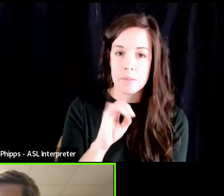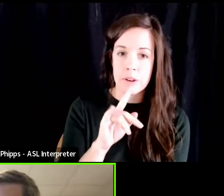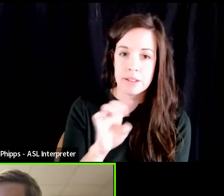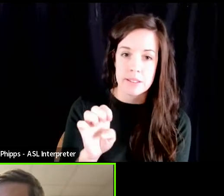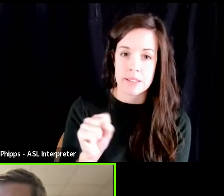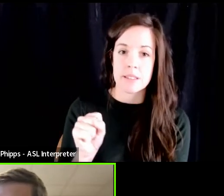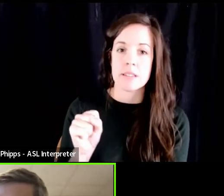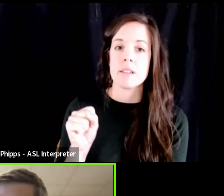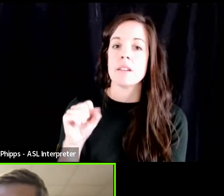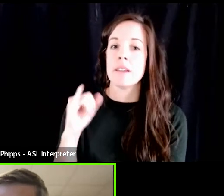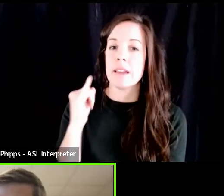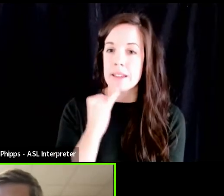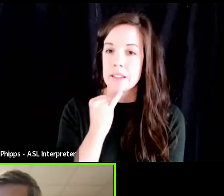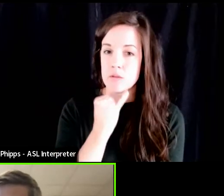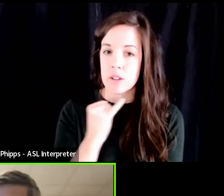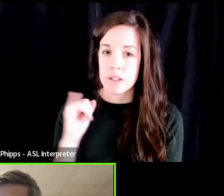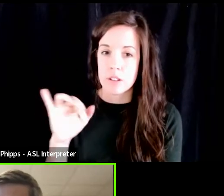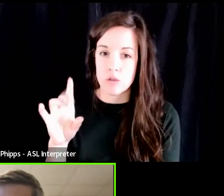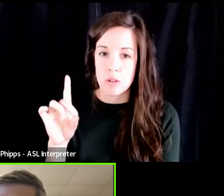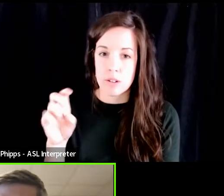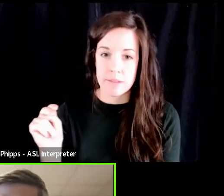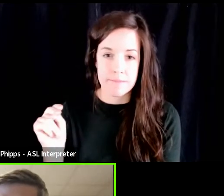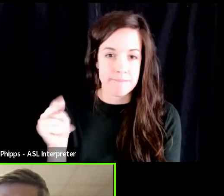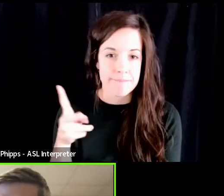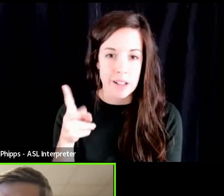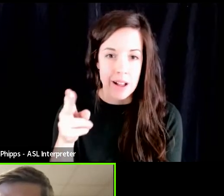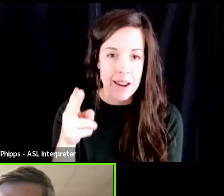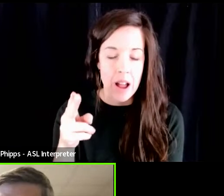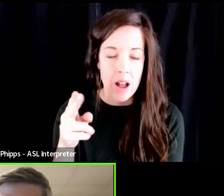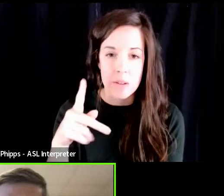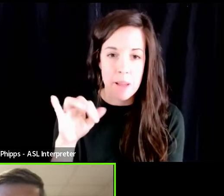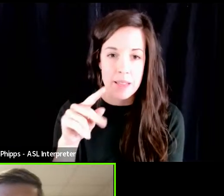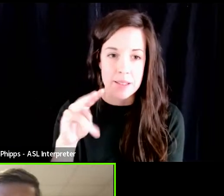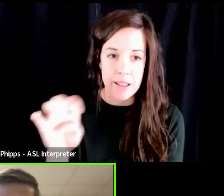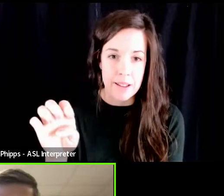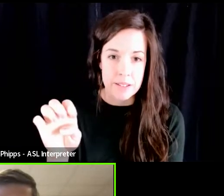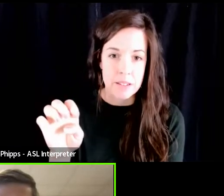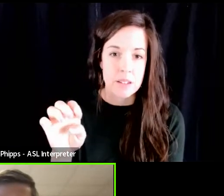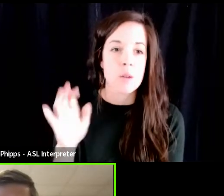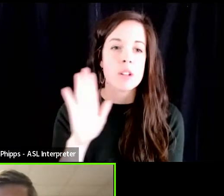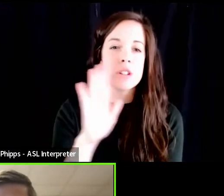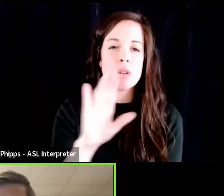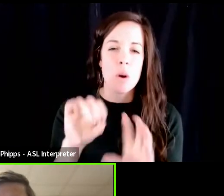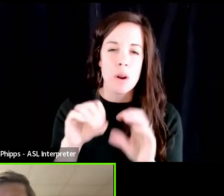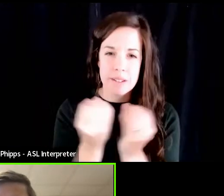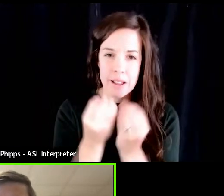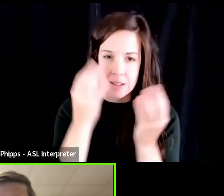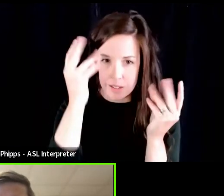Jordan cut out Palestinians. What does your organization make of that?